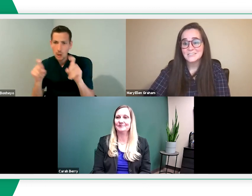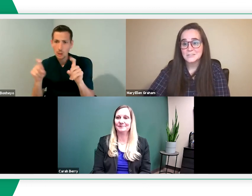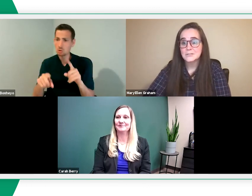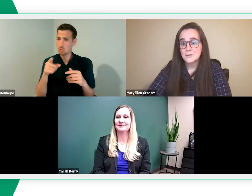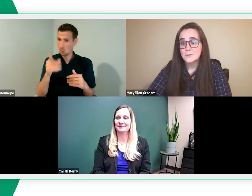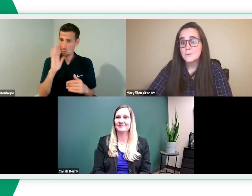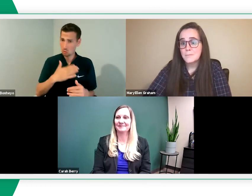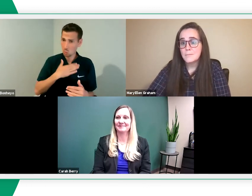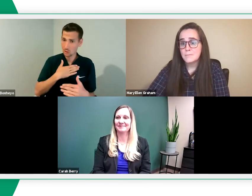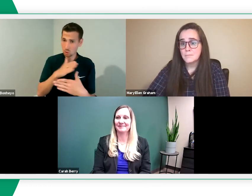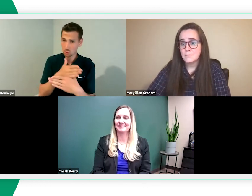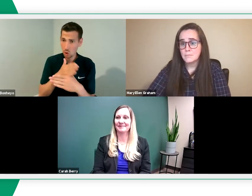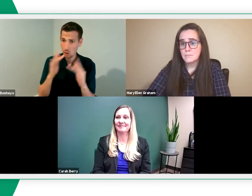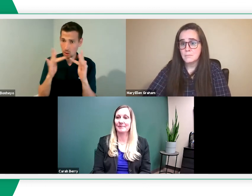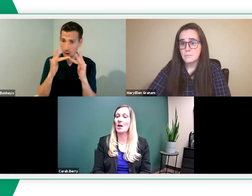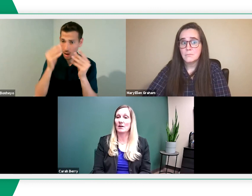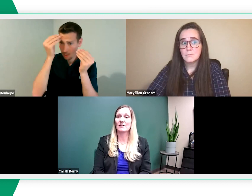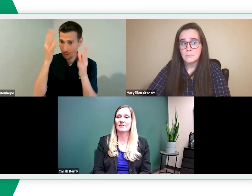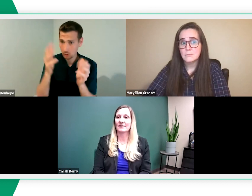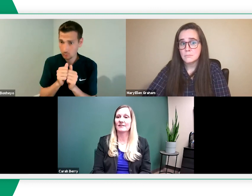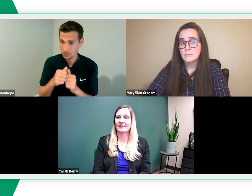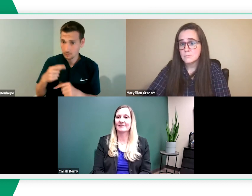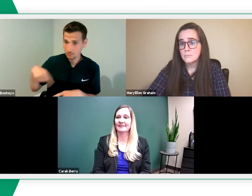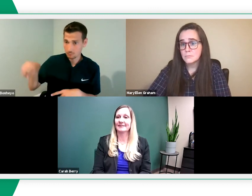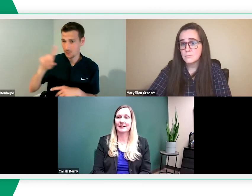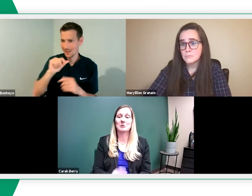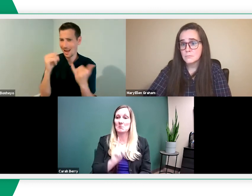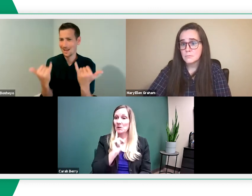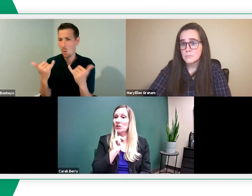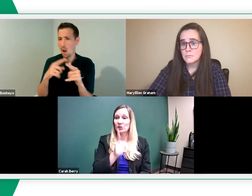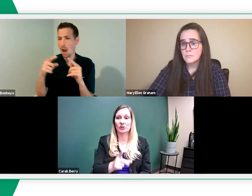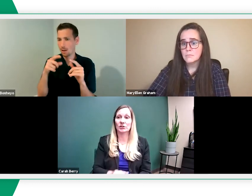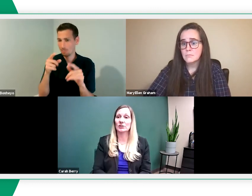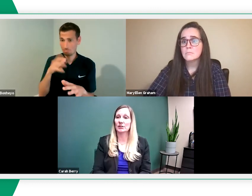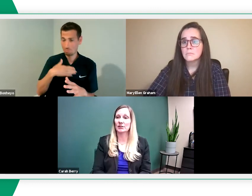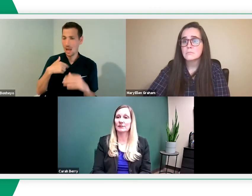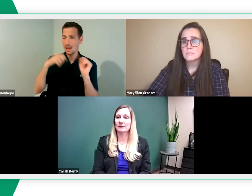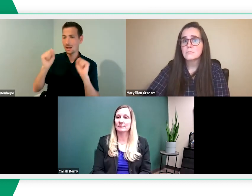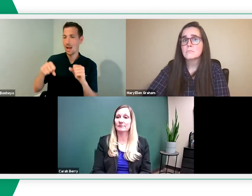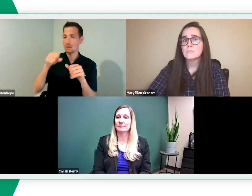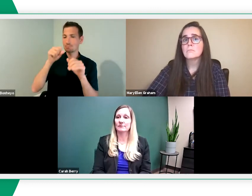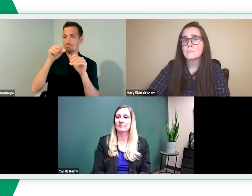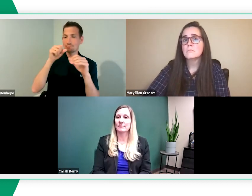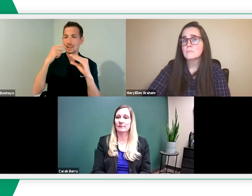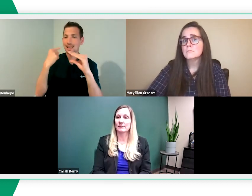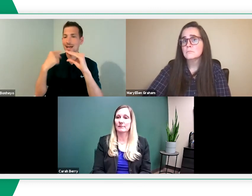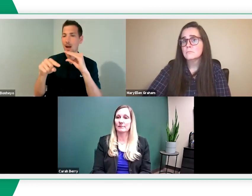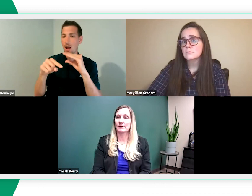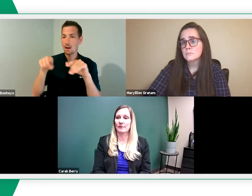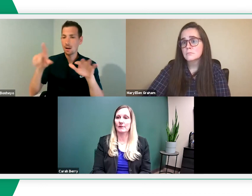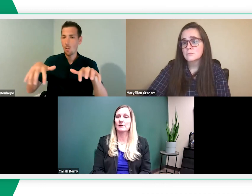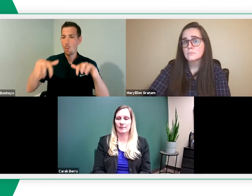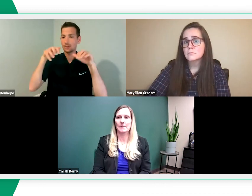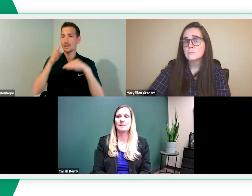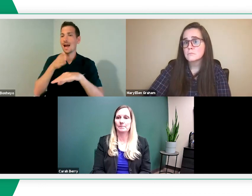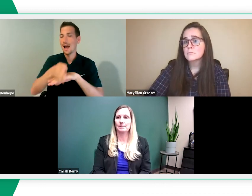questions that they'd like to reach out to you about, is there a way that people can contact you? Absolutely. Are you